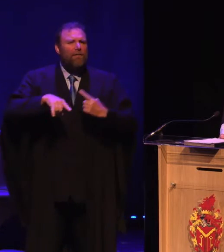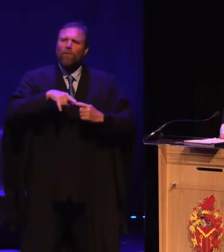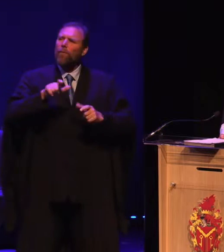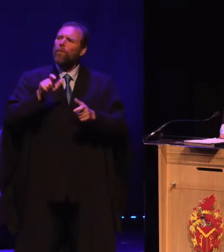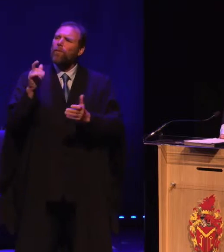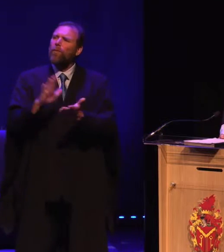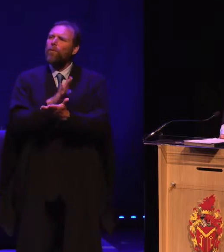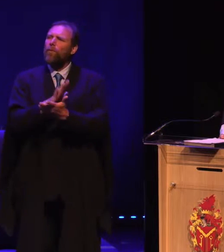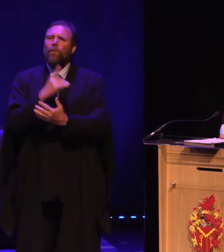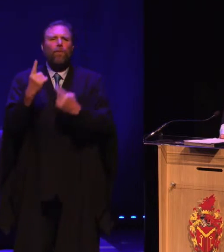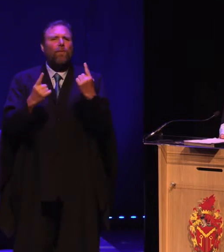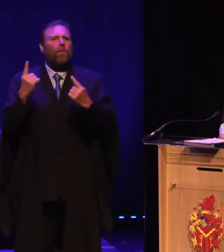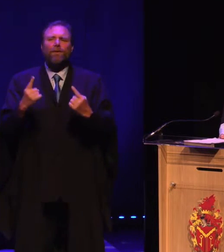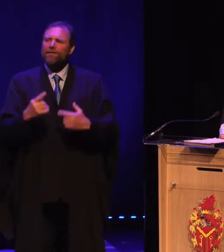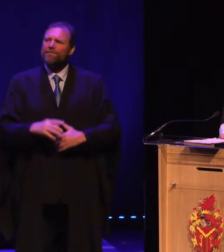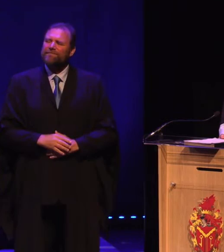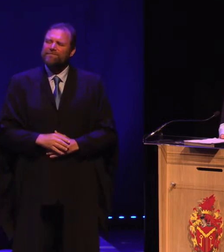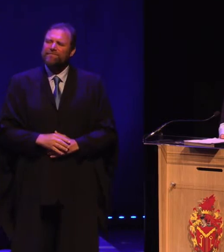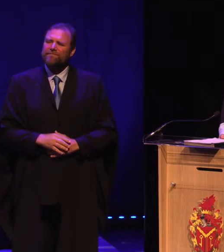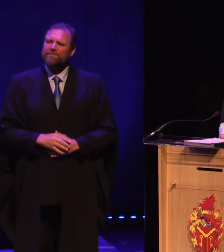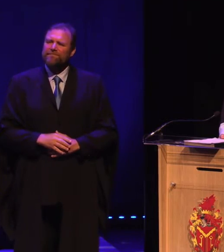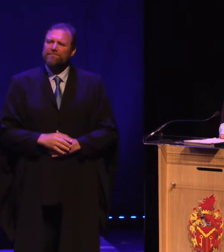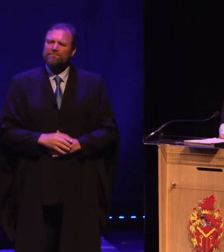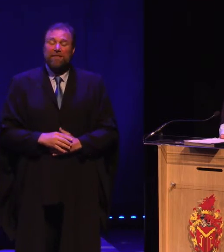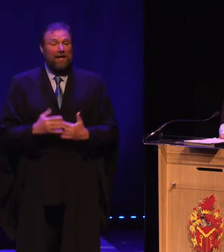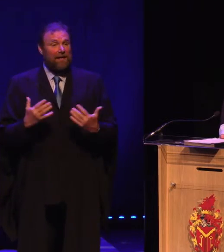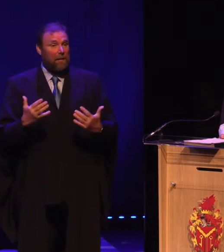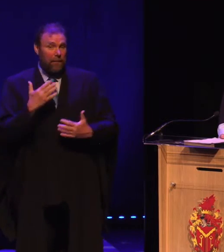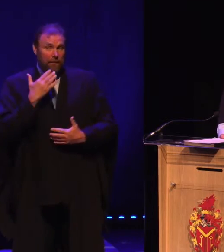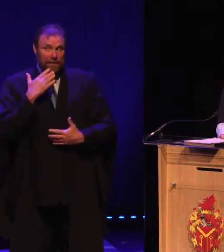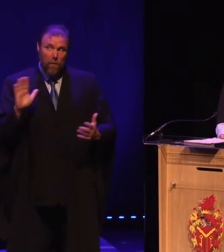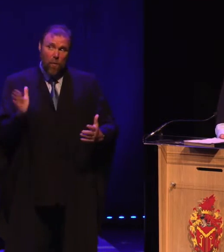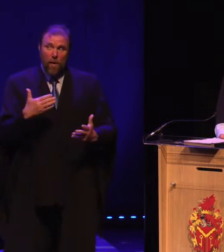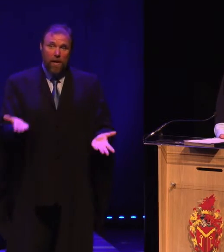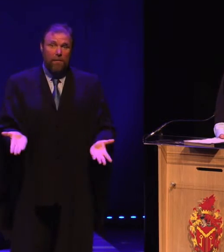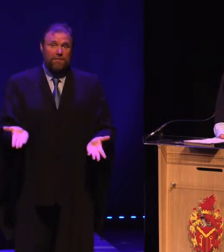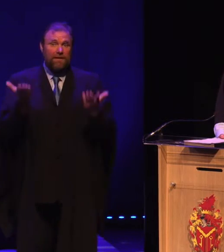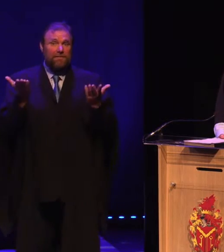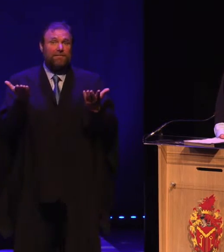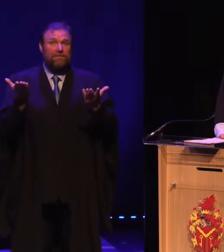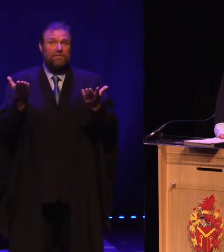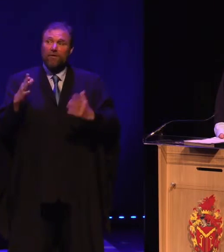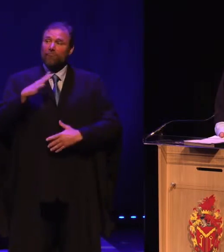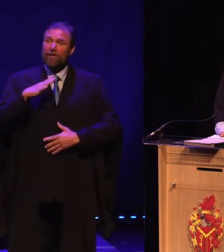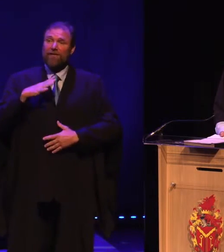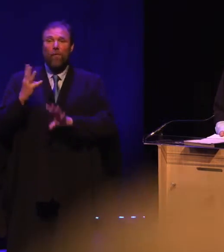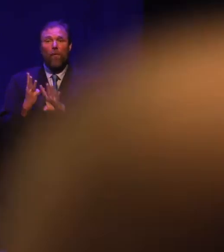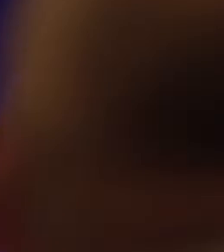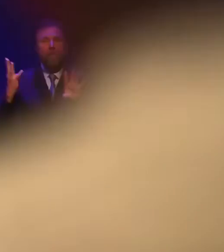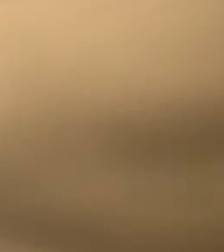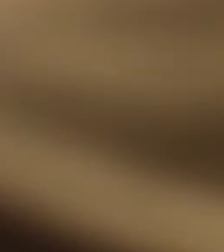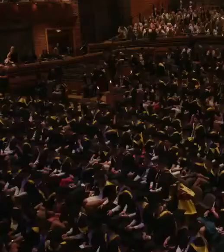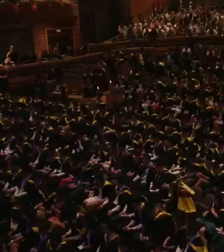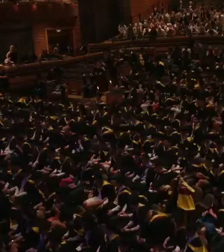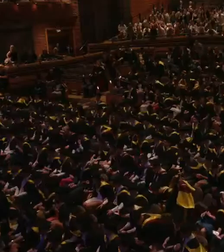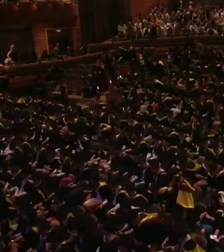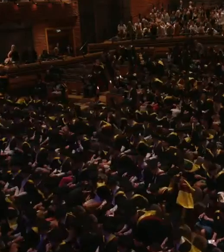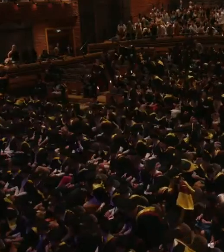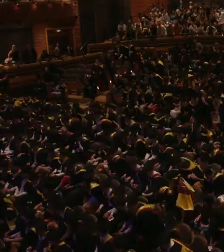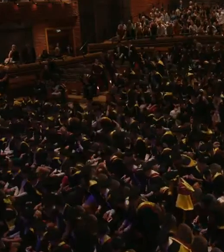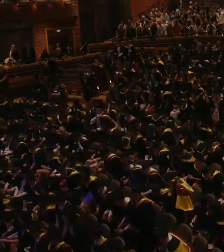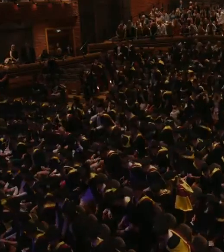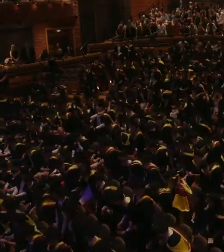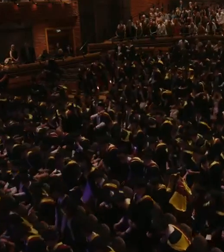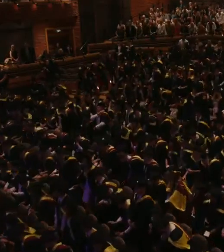as much as you will. Now, if I could ask you all please to be upstanding for the academic procession. Diolch yn fawr.